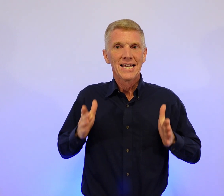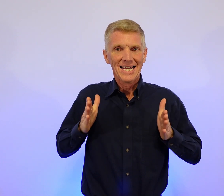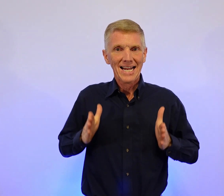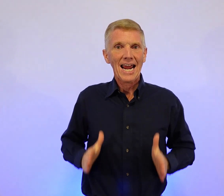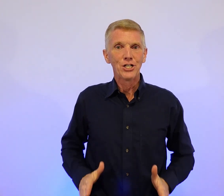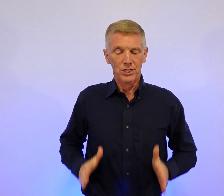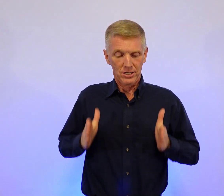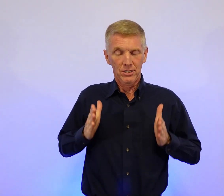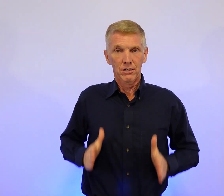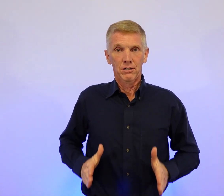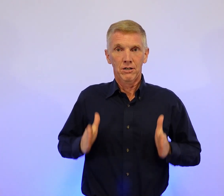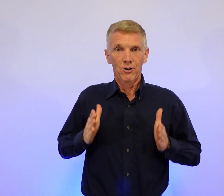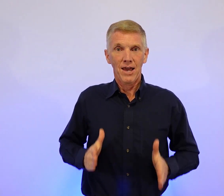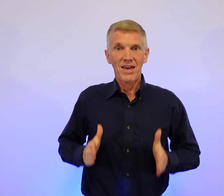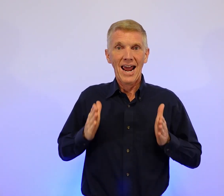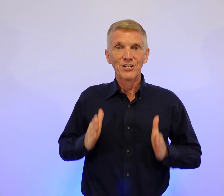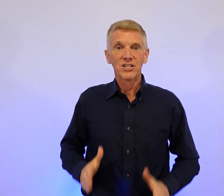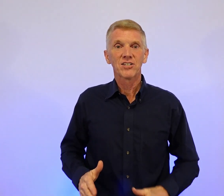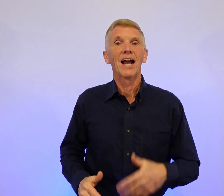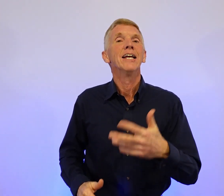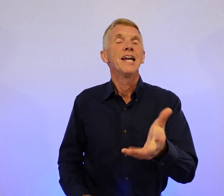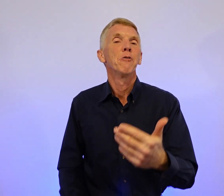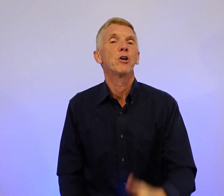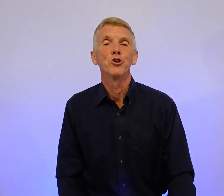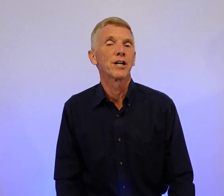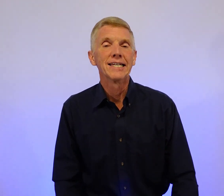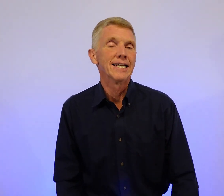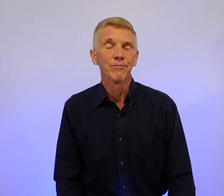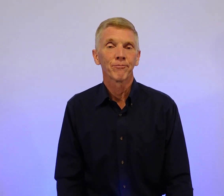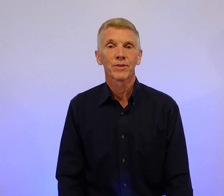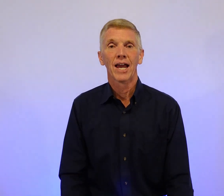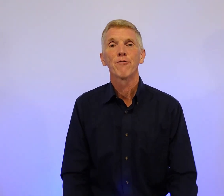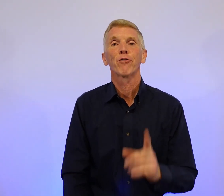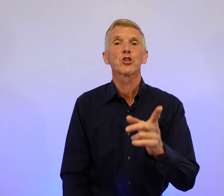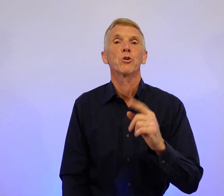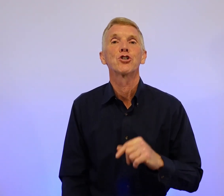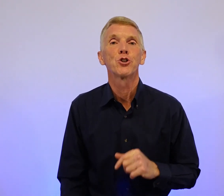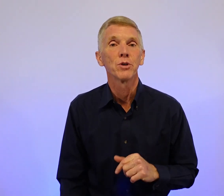It's agent. Okay, the agency sign. Here we go. You're going to get it. Okay, first one, student.